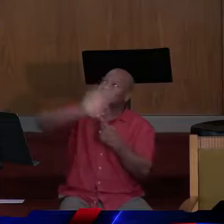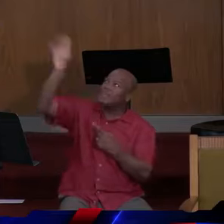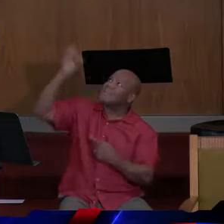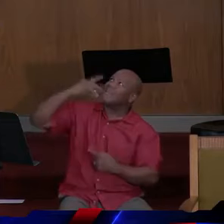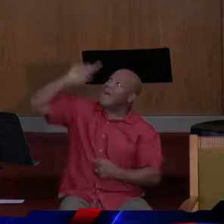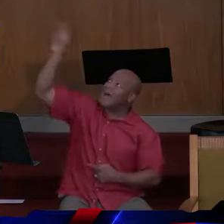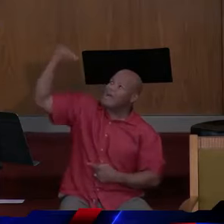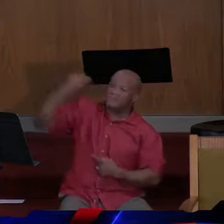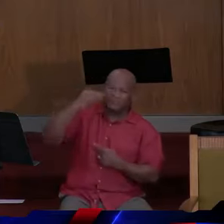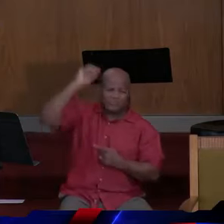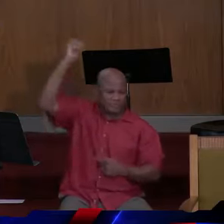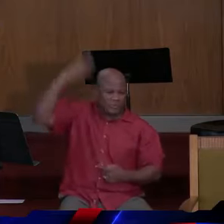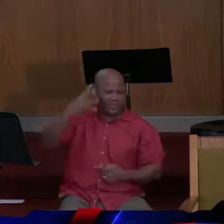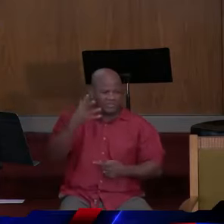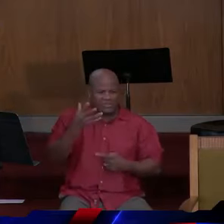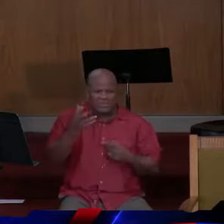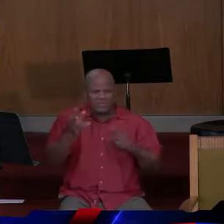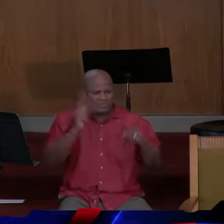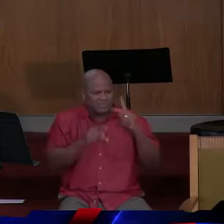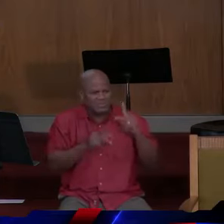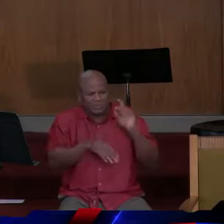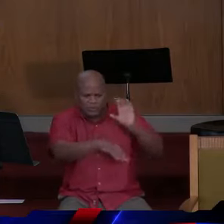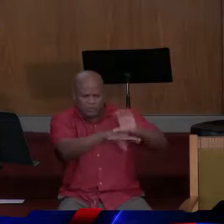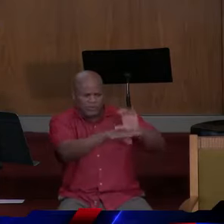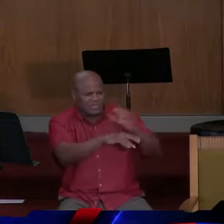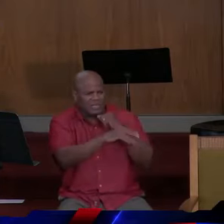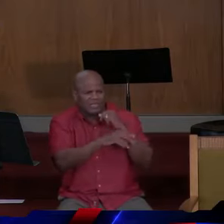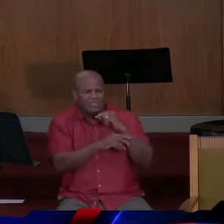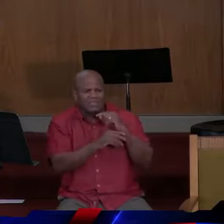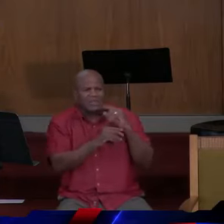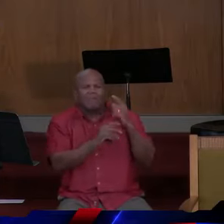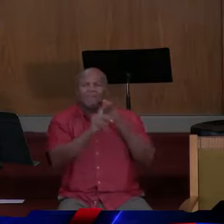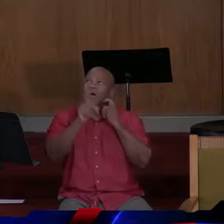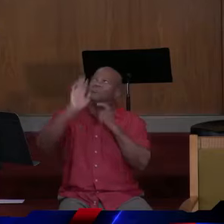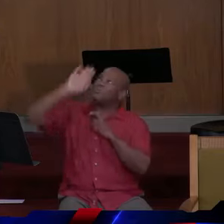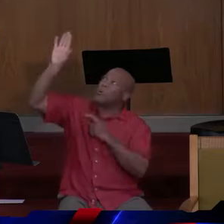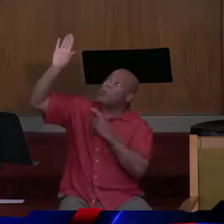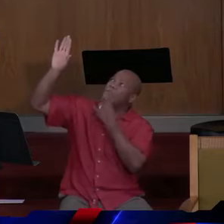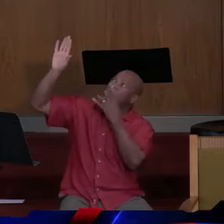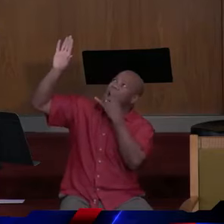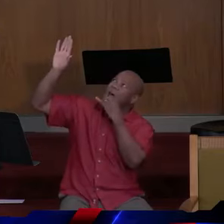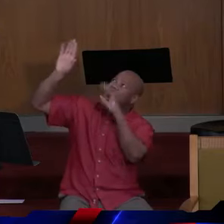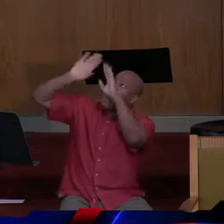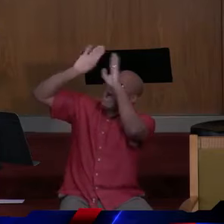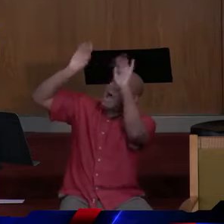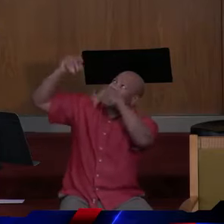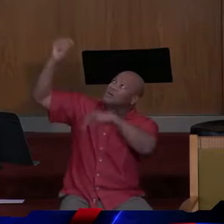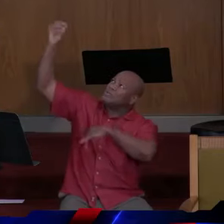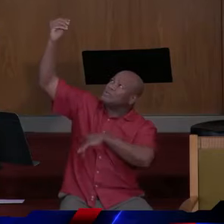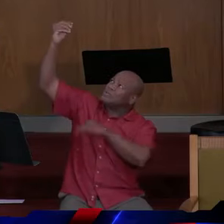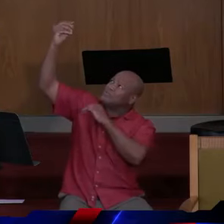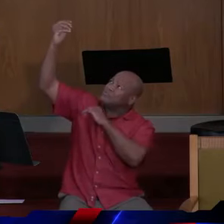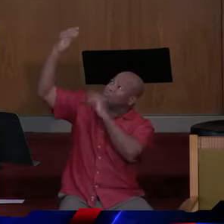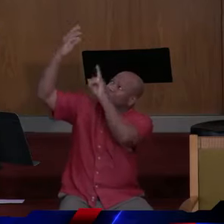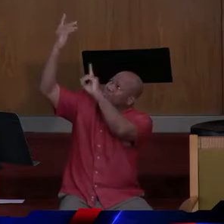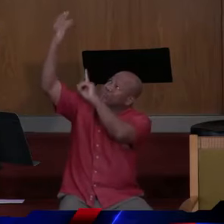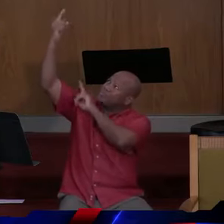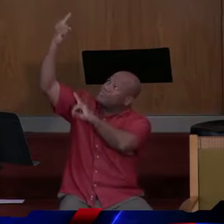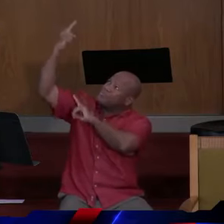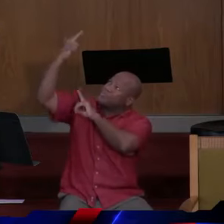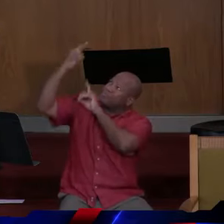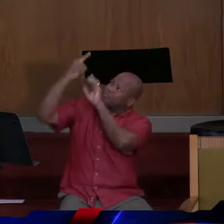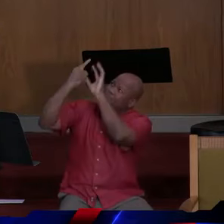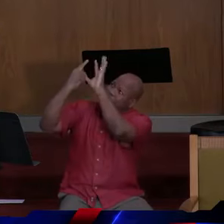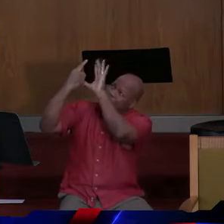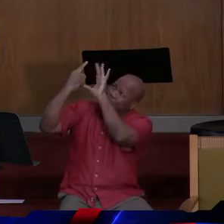all the world. Old churches say, shine on us from your lighthouse. Shine! And he'll light